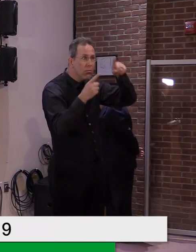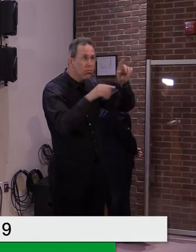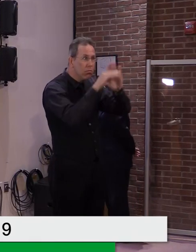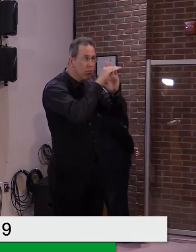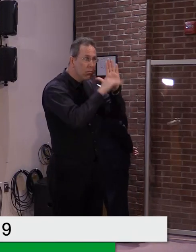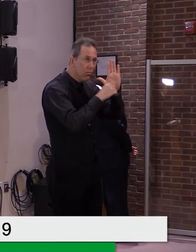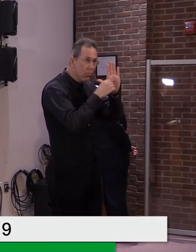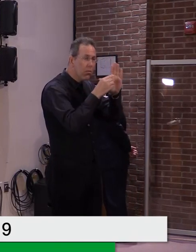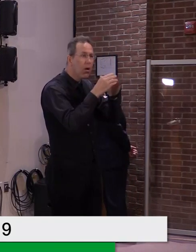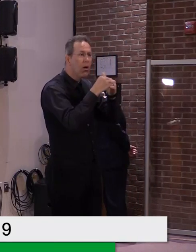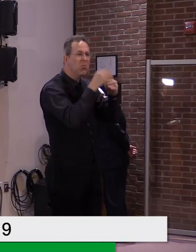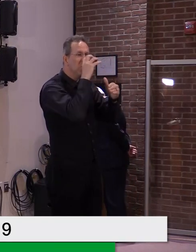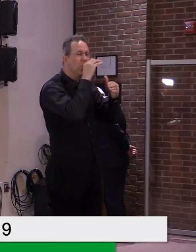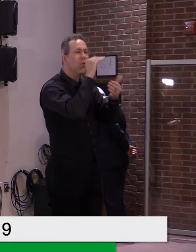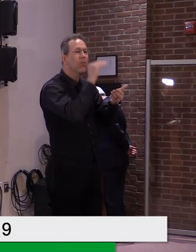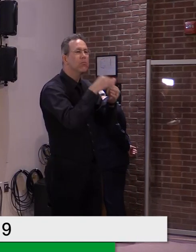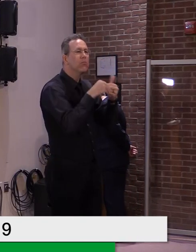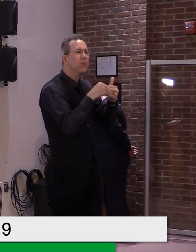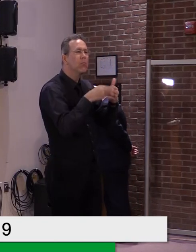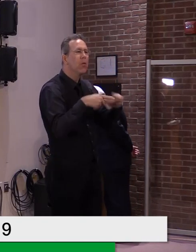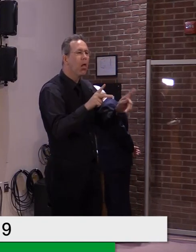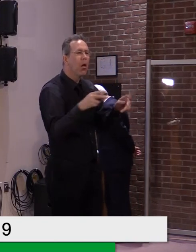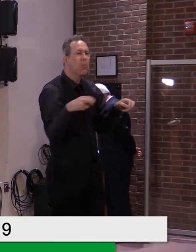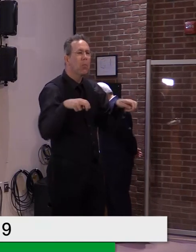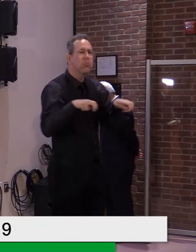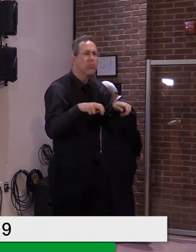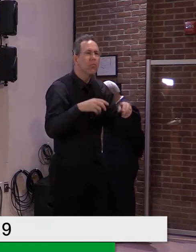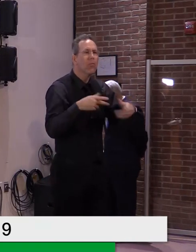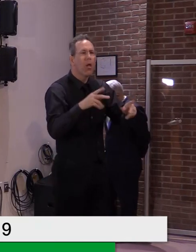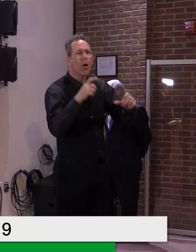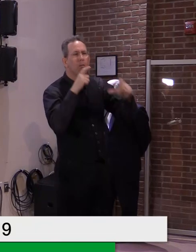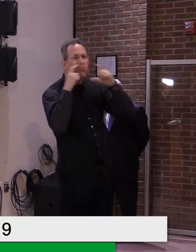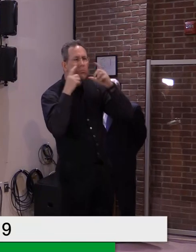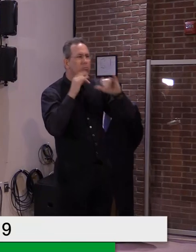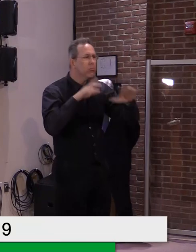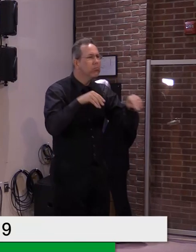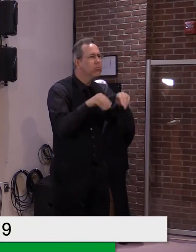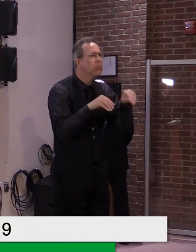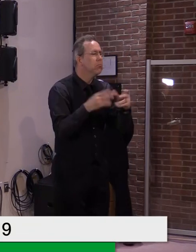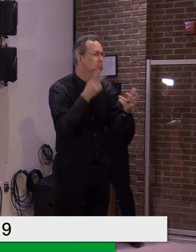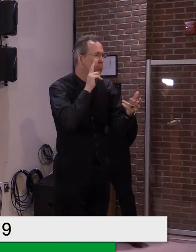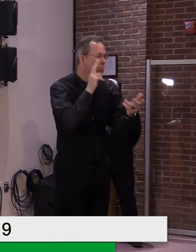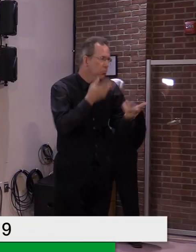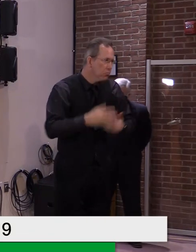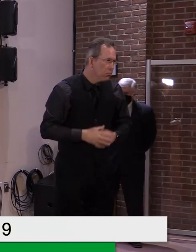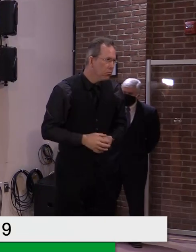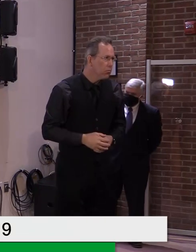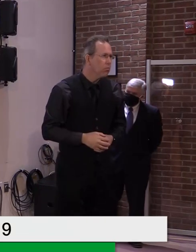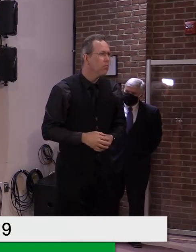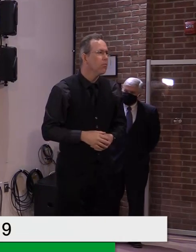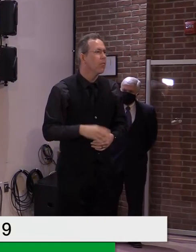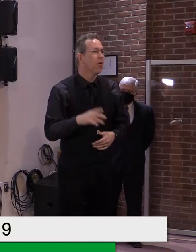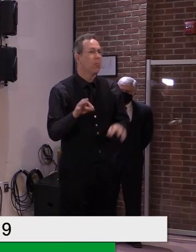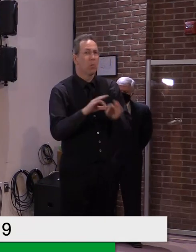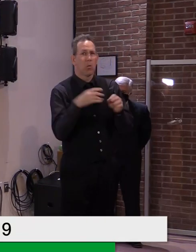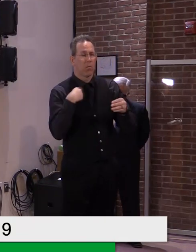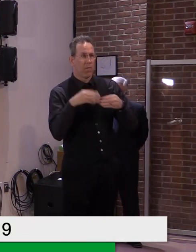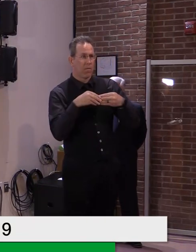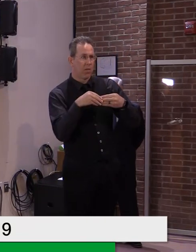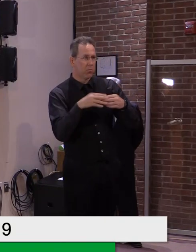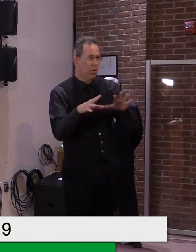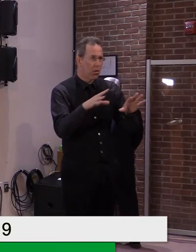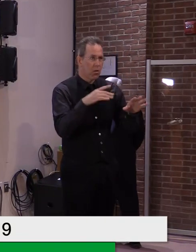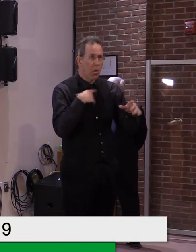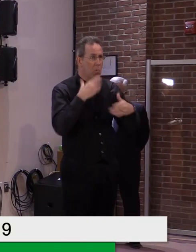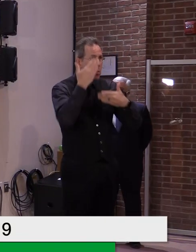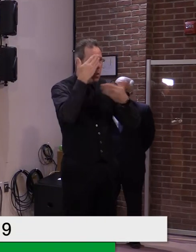see. But we'll consider that when it comes to fruition, which again, we think is going to be in the next couple